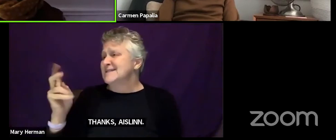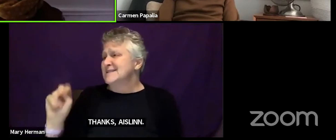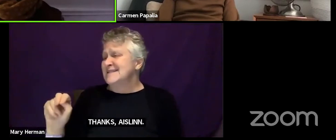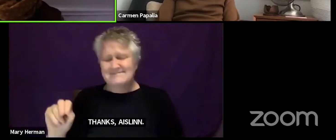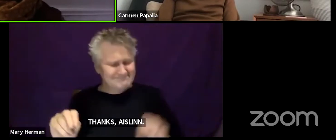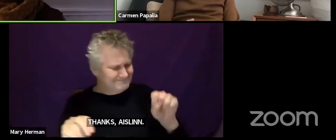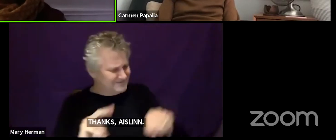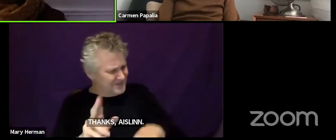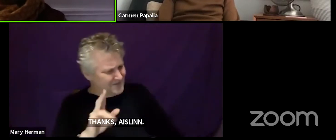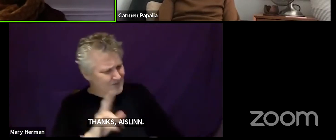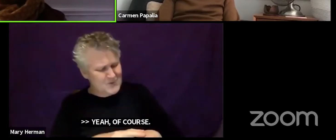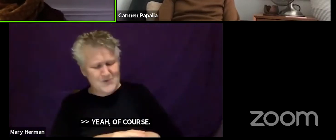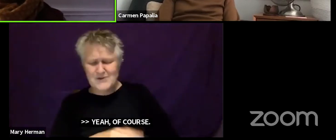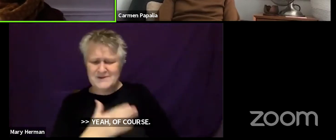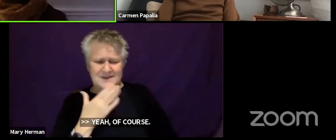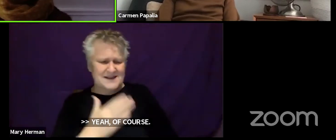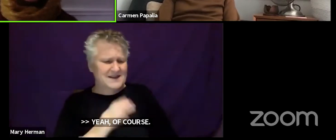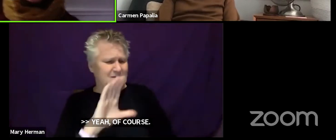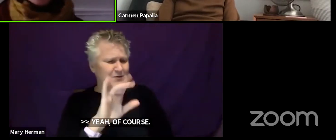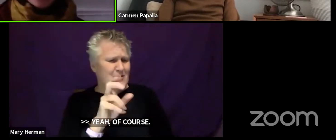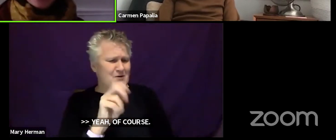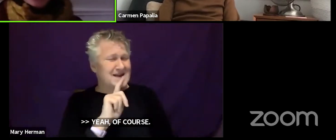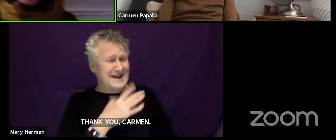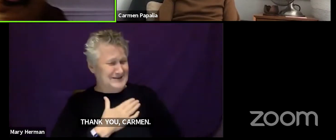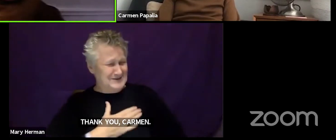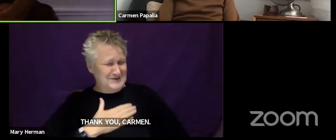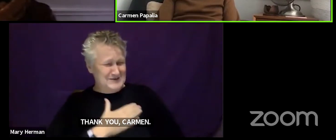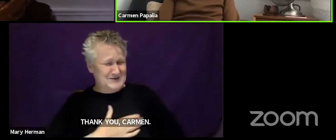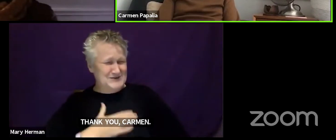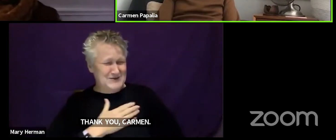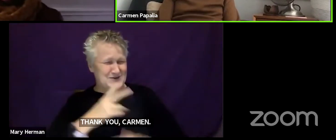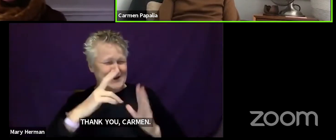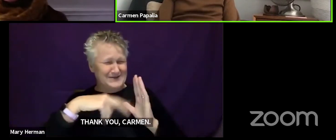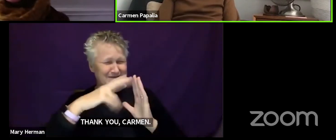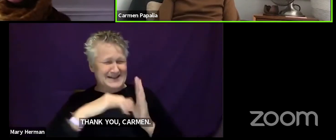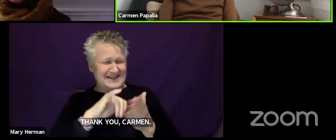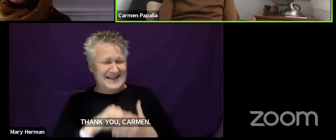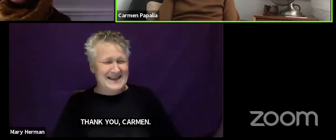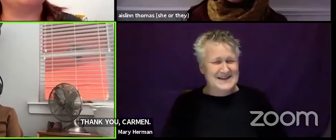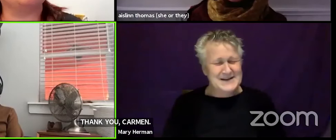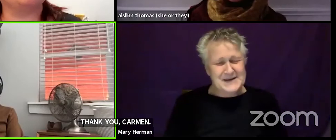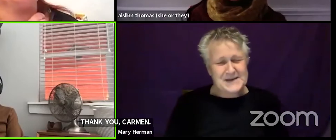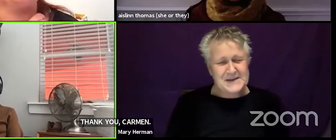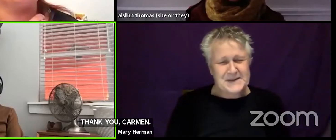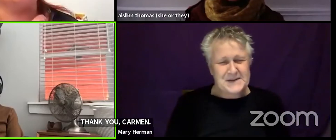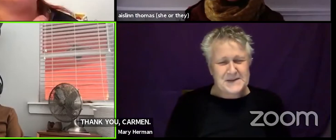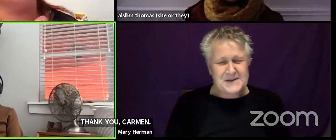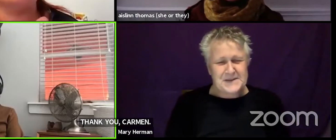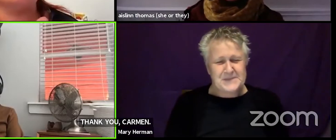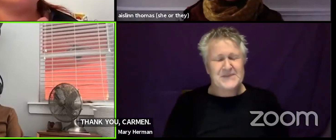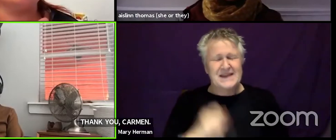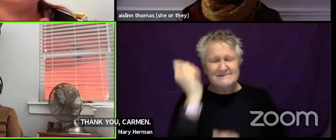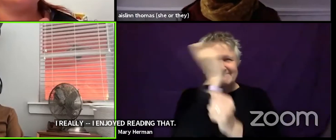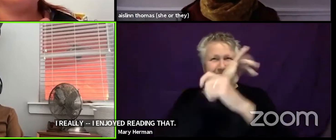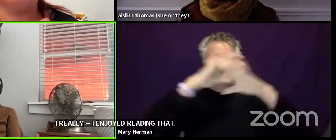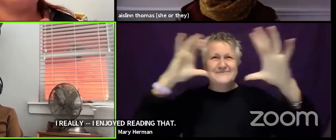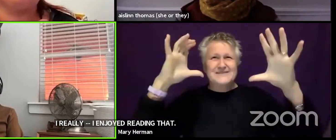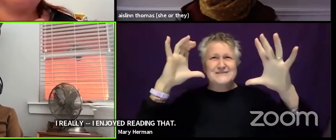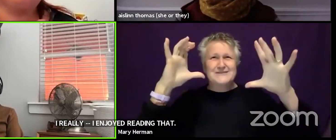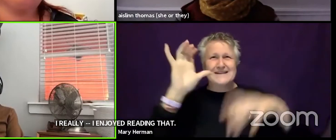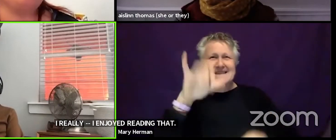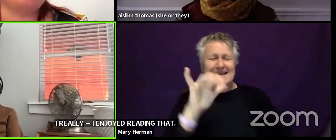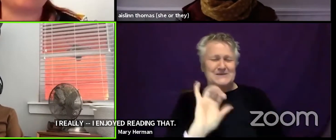I enjoyed reading that. and visualizing it.